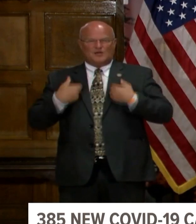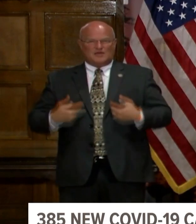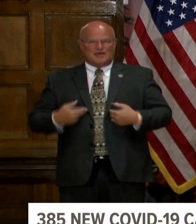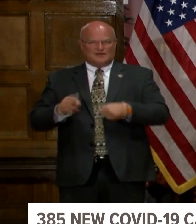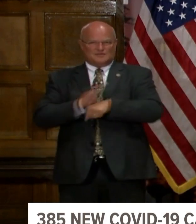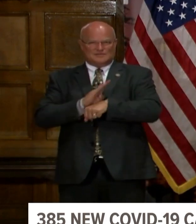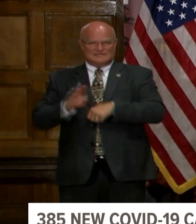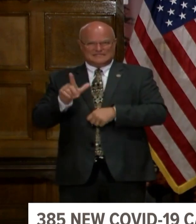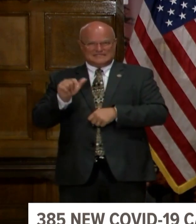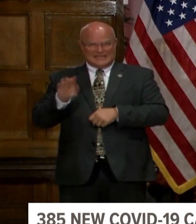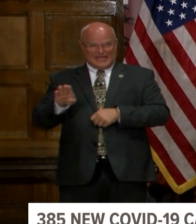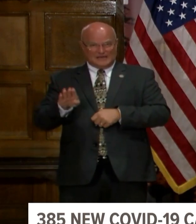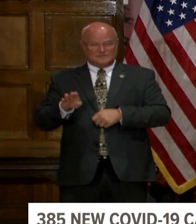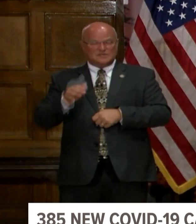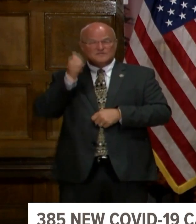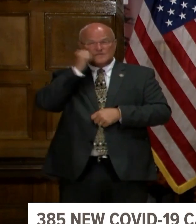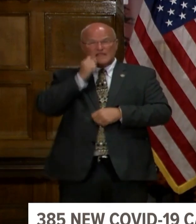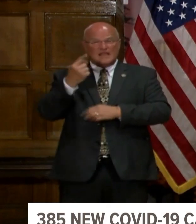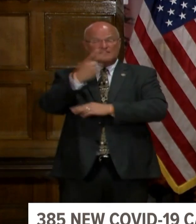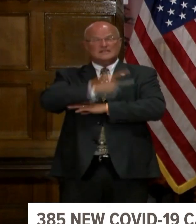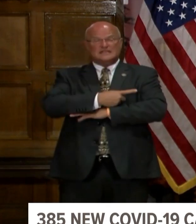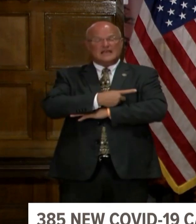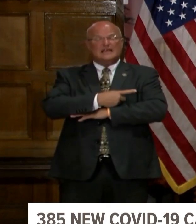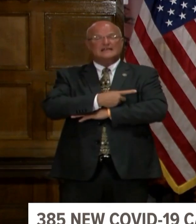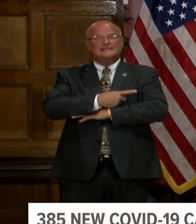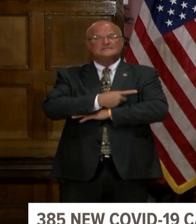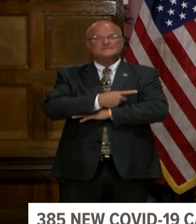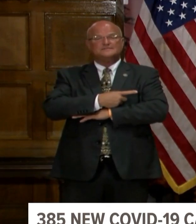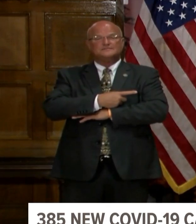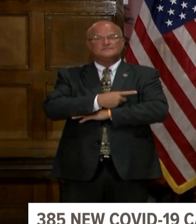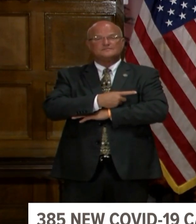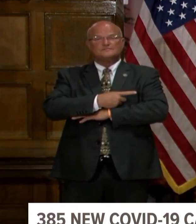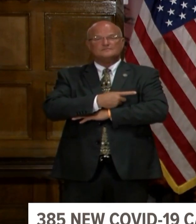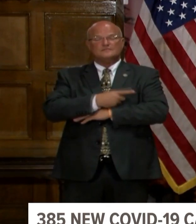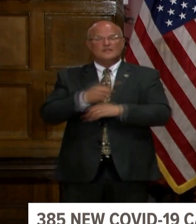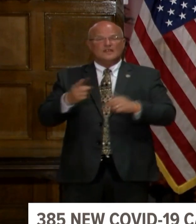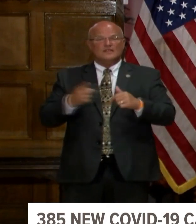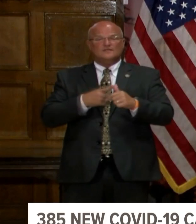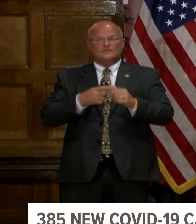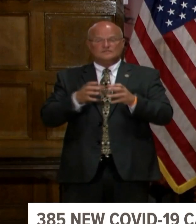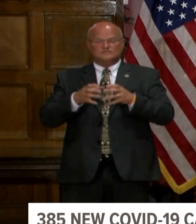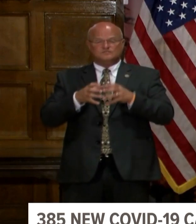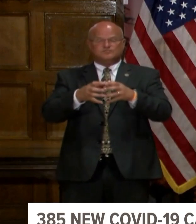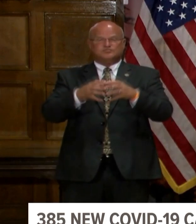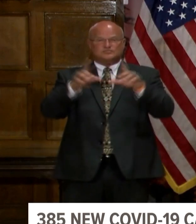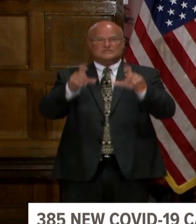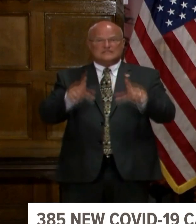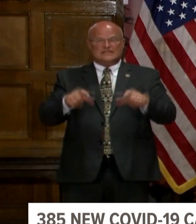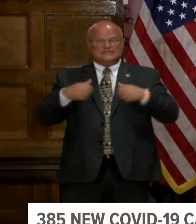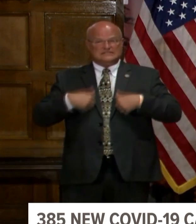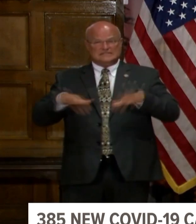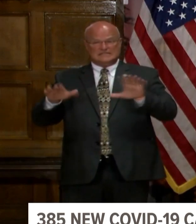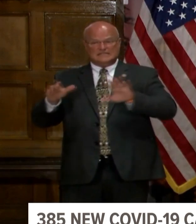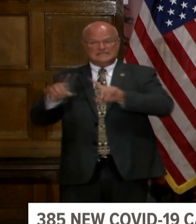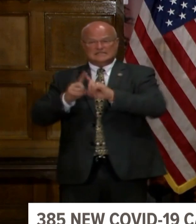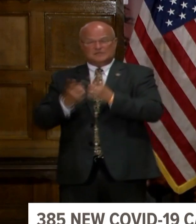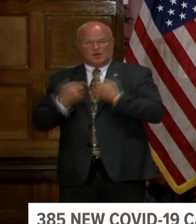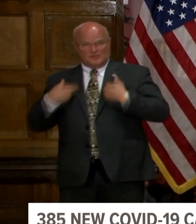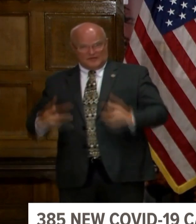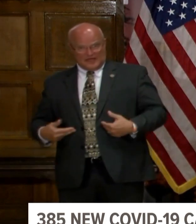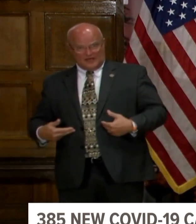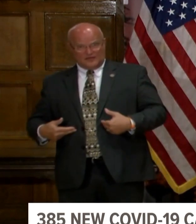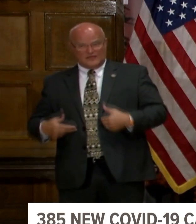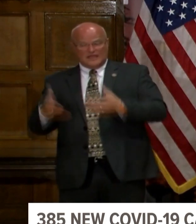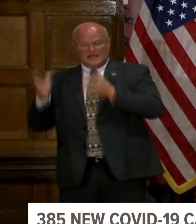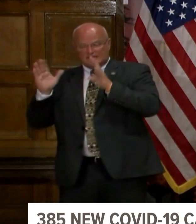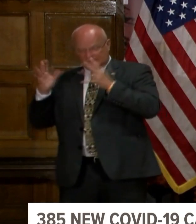lab. So each day there'll be the first block of tests will be dedicated to the Department of Health, and then after